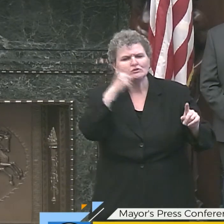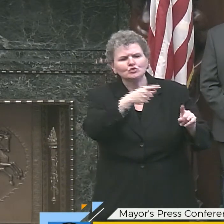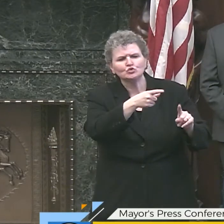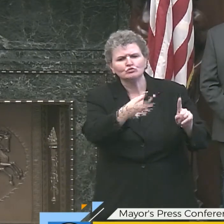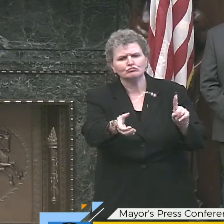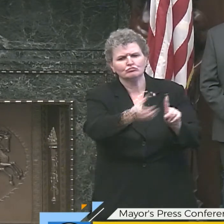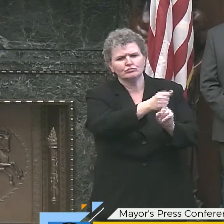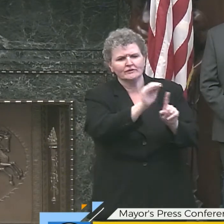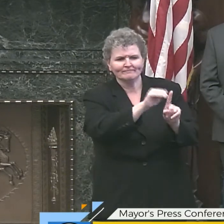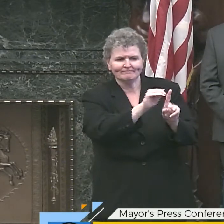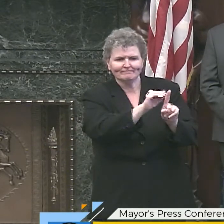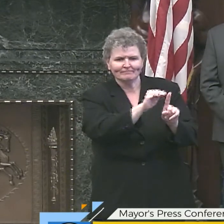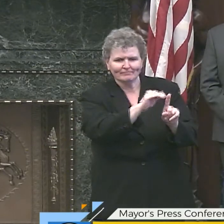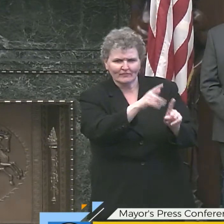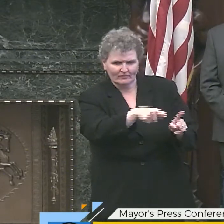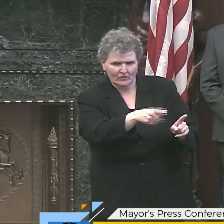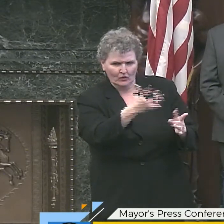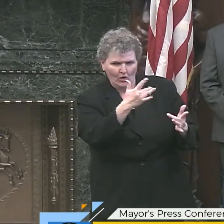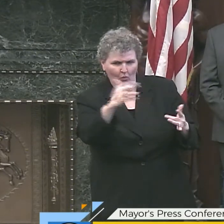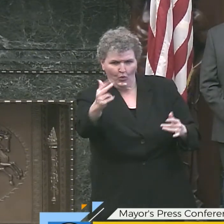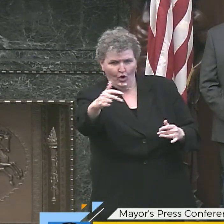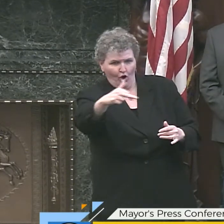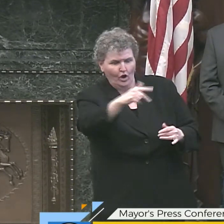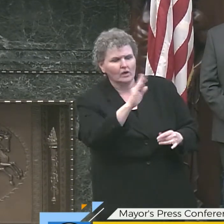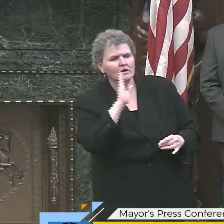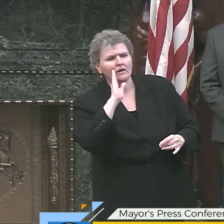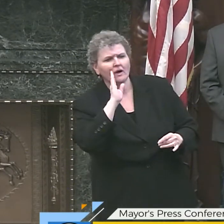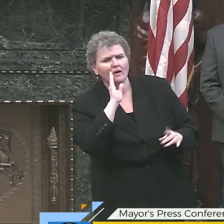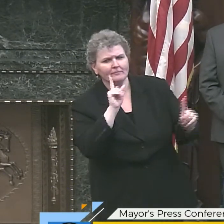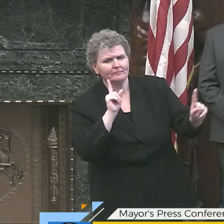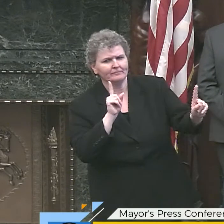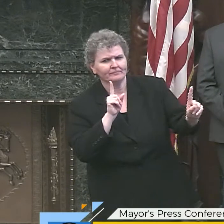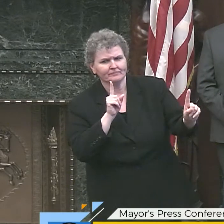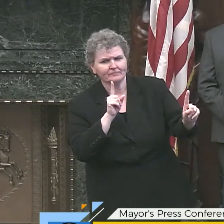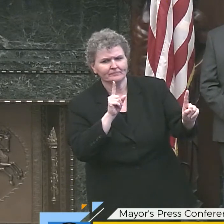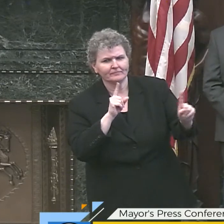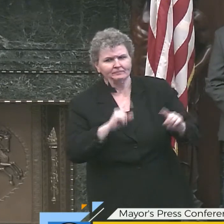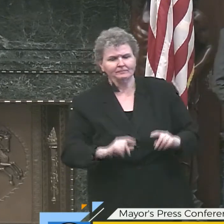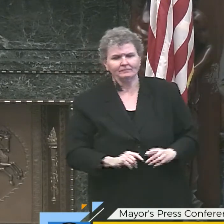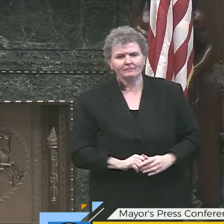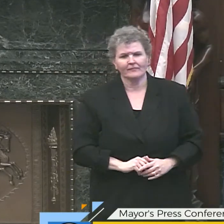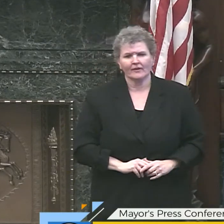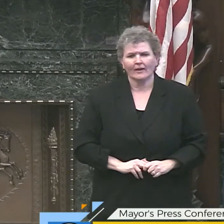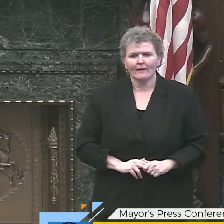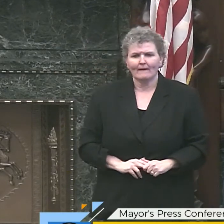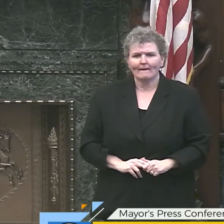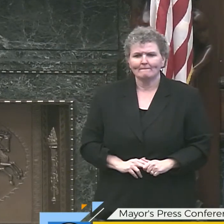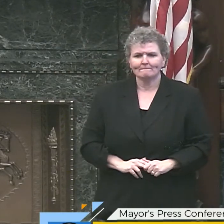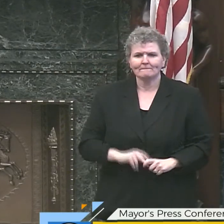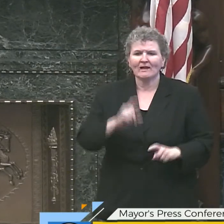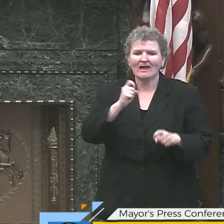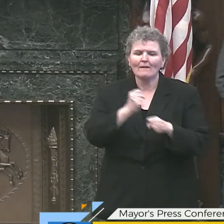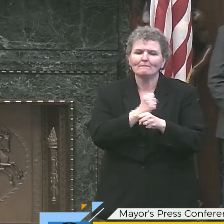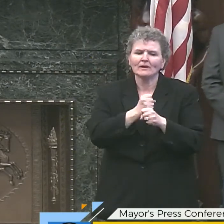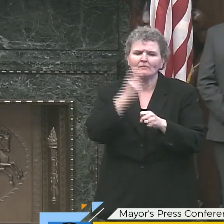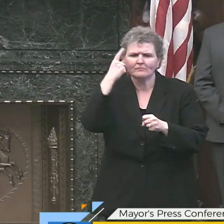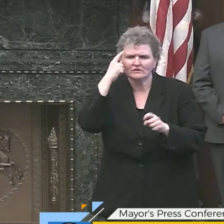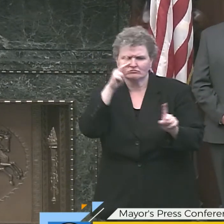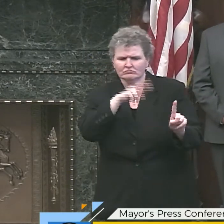stop. And one follow-up. Suspicion. Appropriate suspicion for a pedestrian stop.